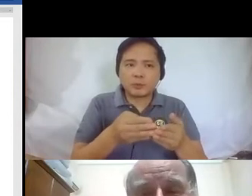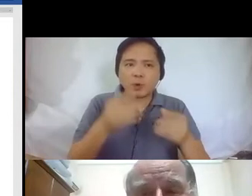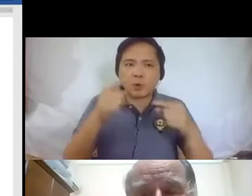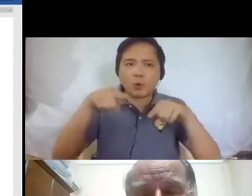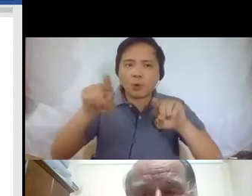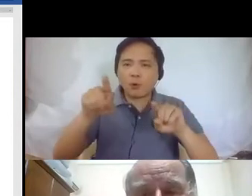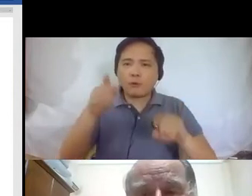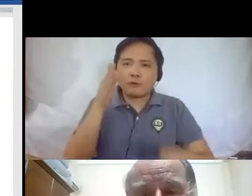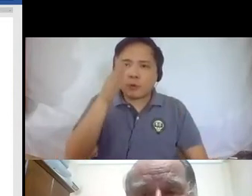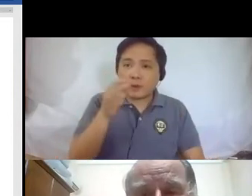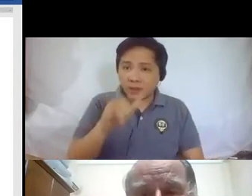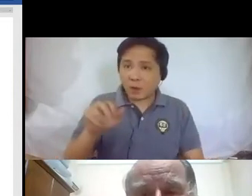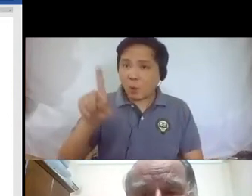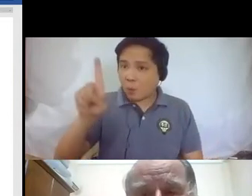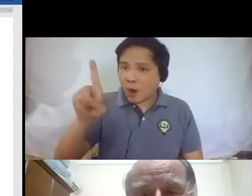two-handed?